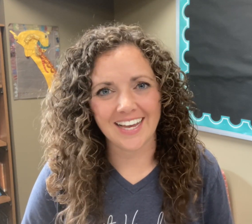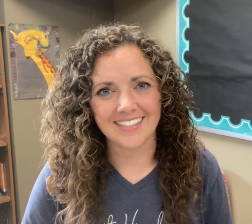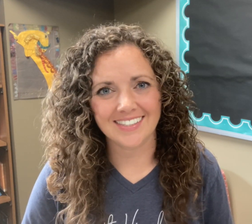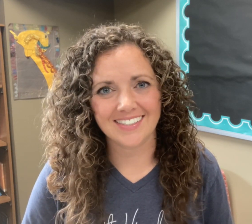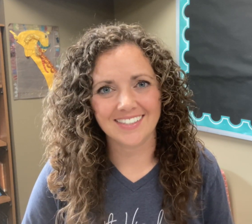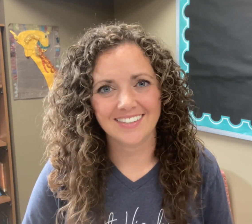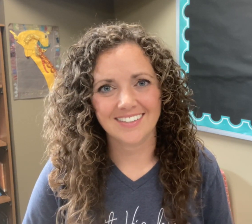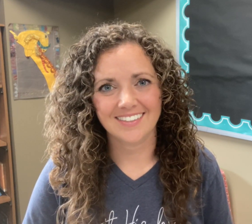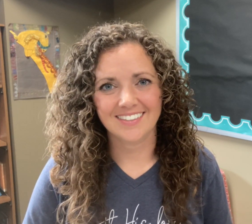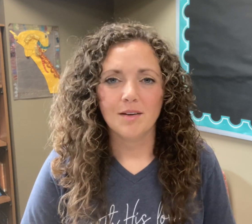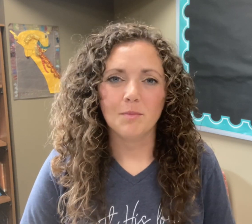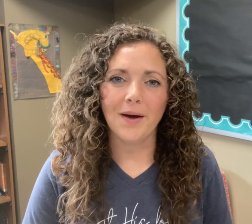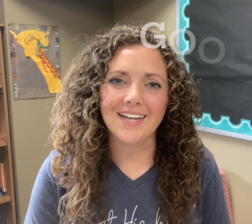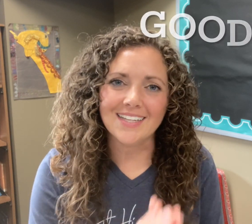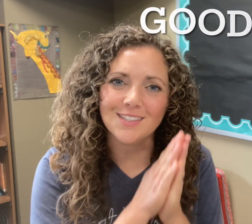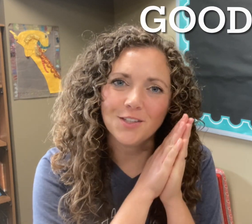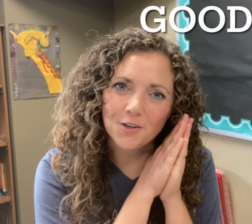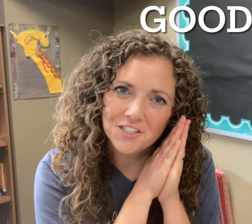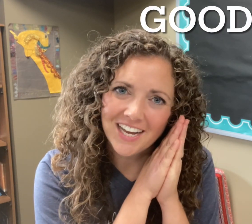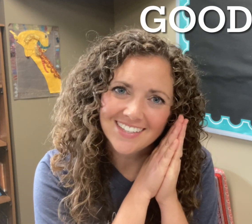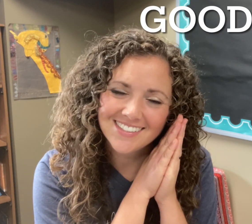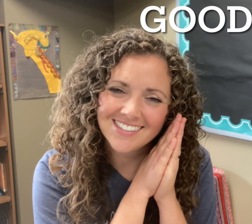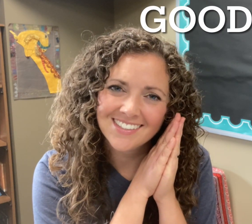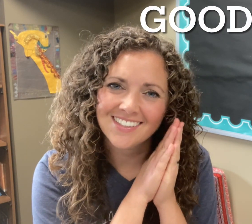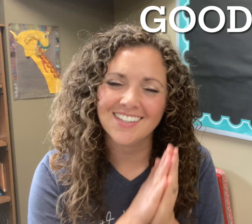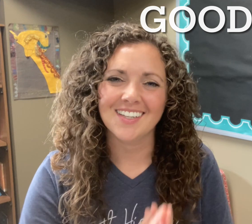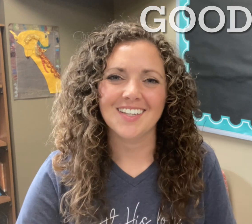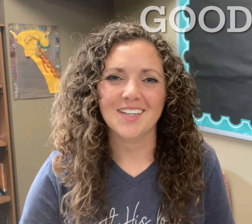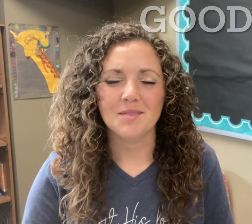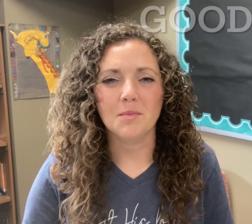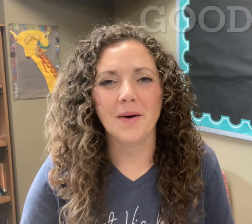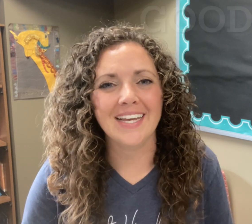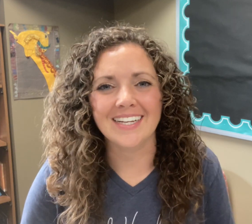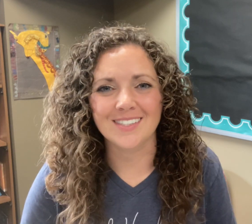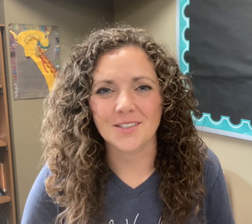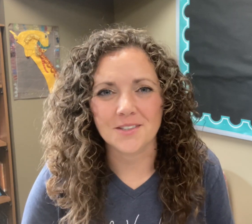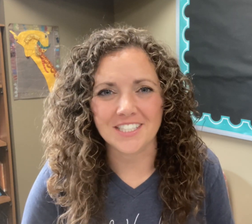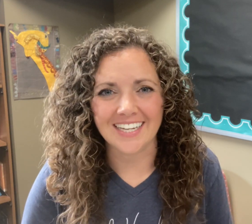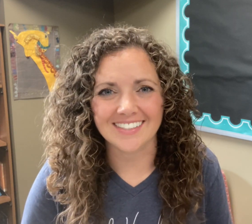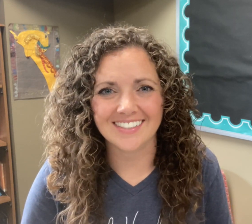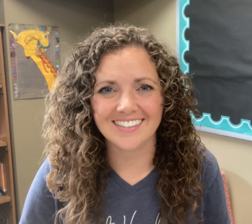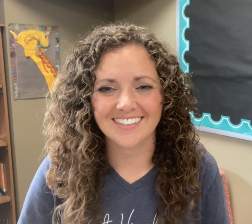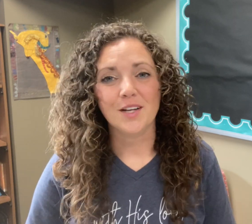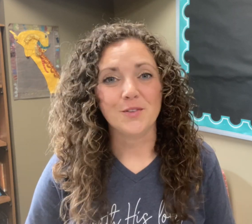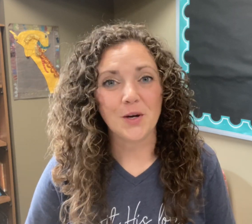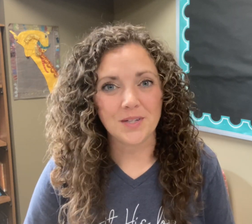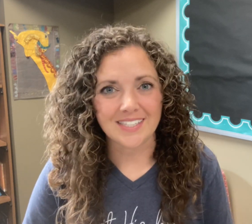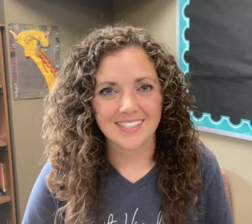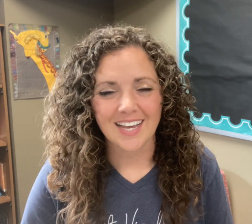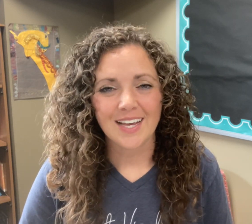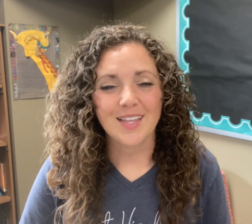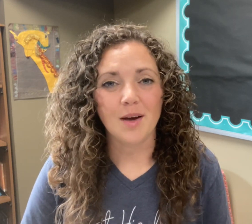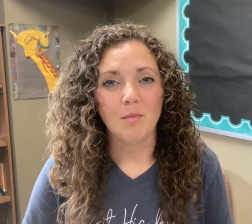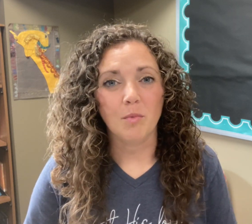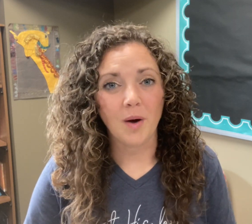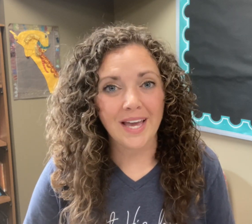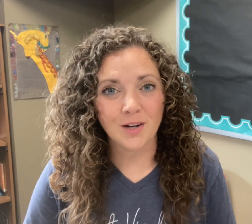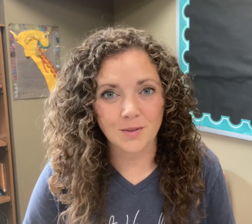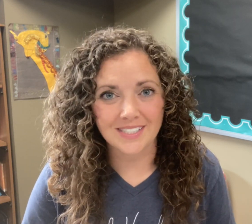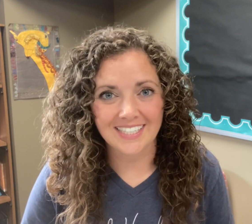tardes. Buenas noches. Buenas noches. Notice that buenos